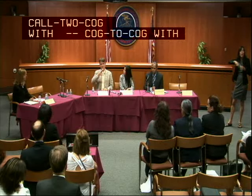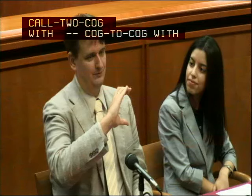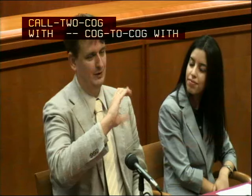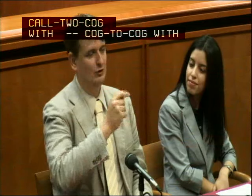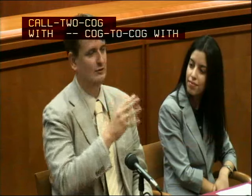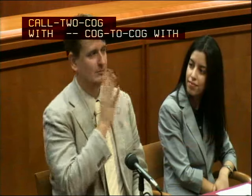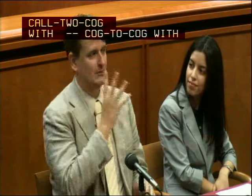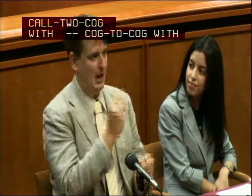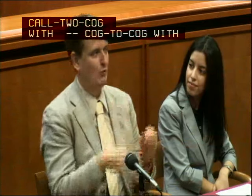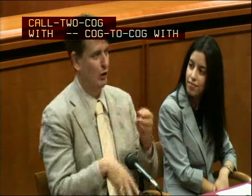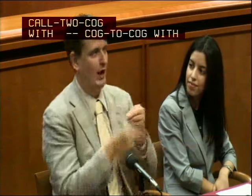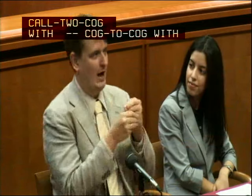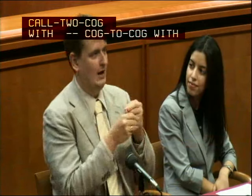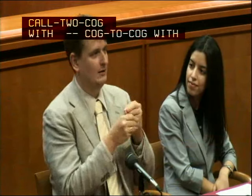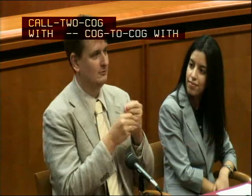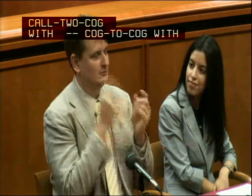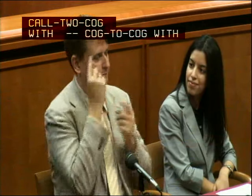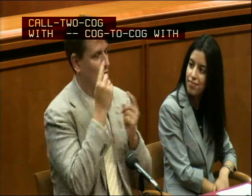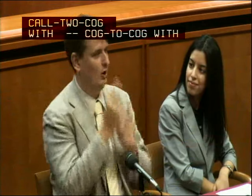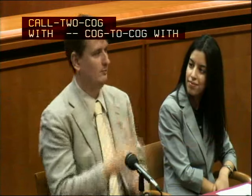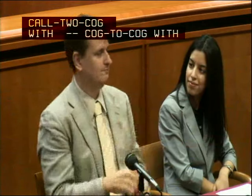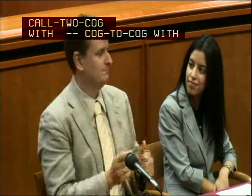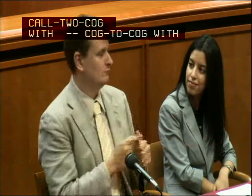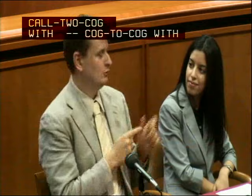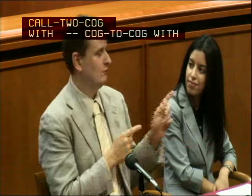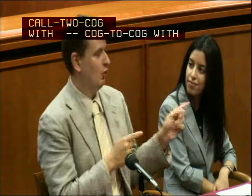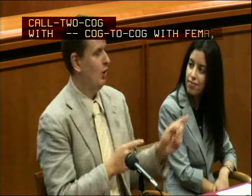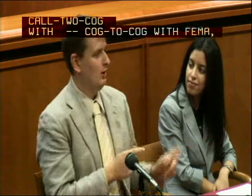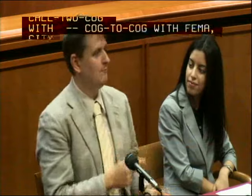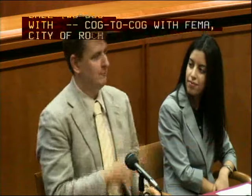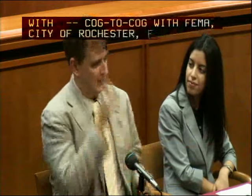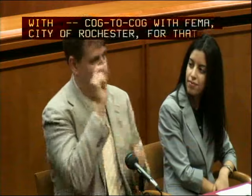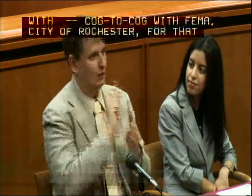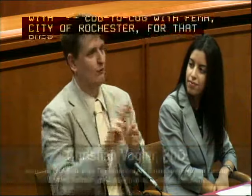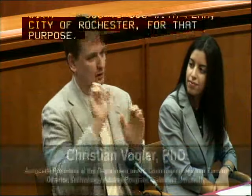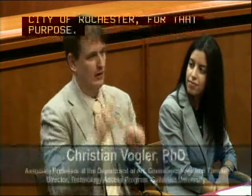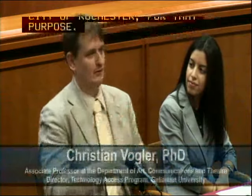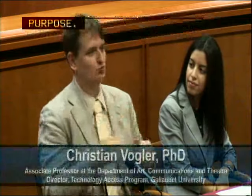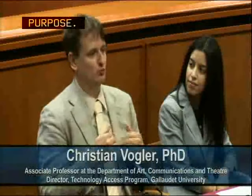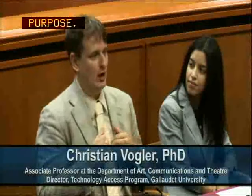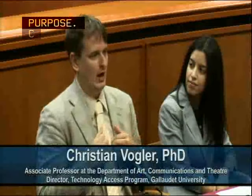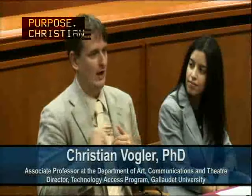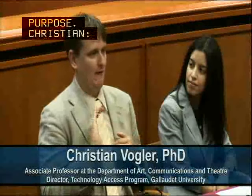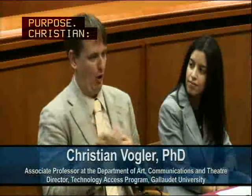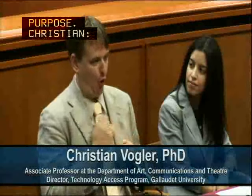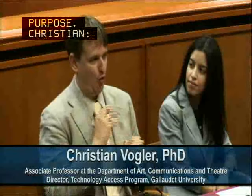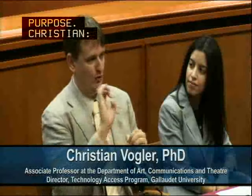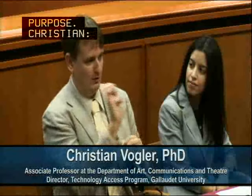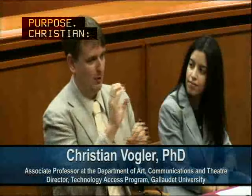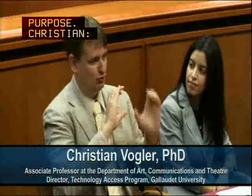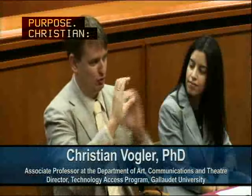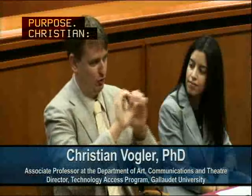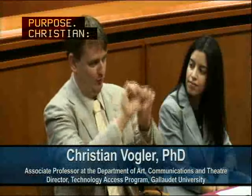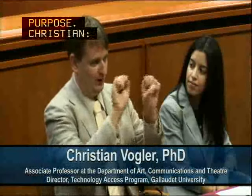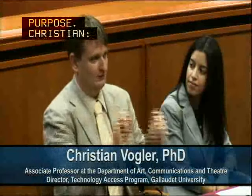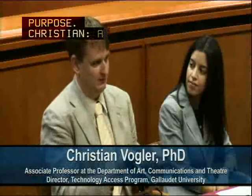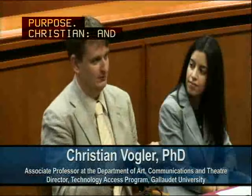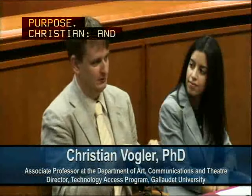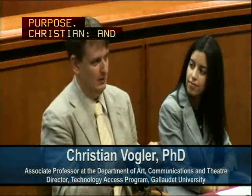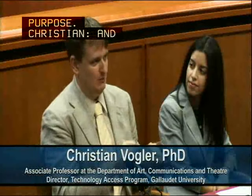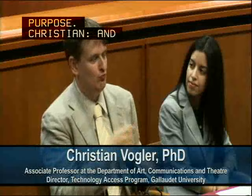And this is Christian. I wanted to add some thoughts to what Charles just said. Gallaudet University does have our